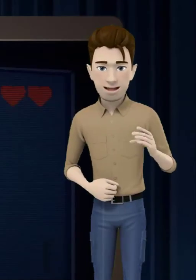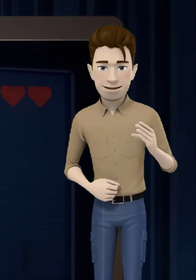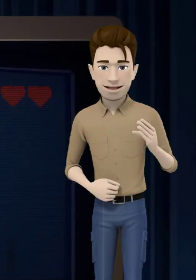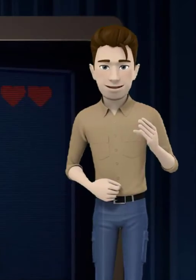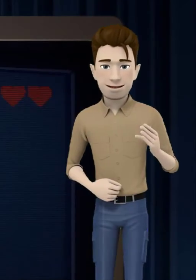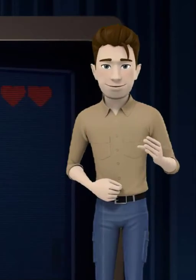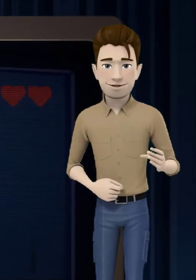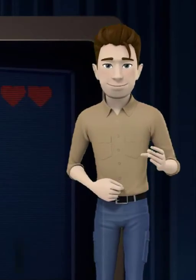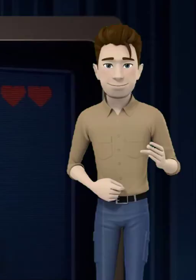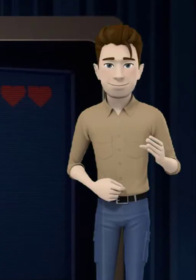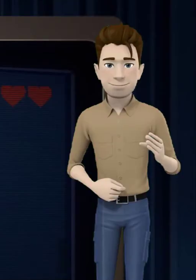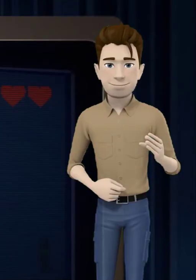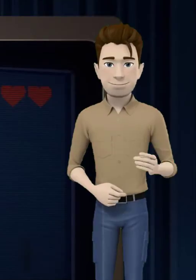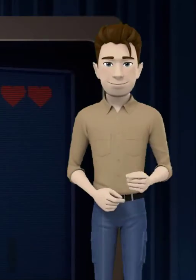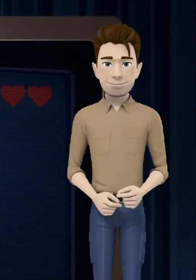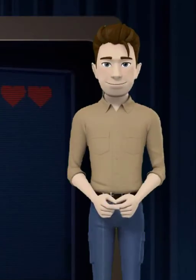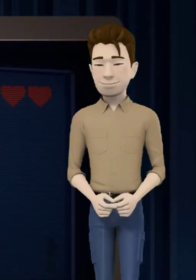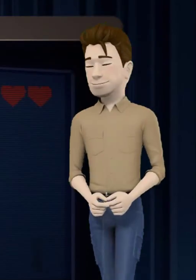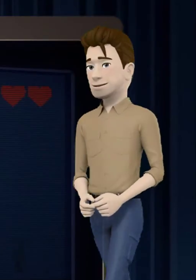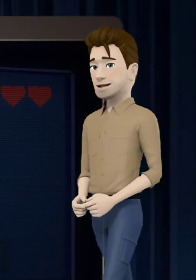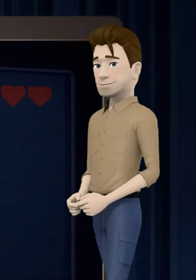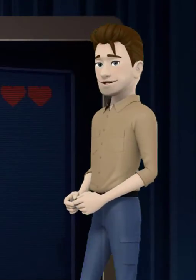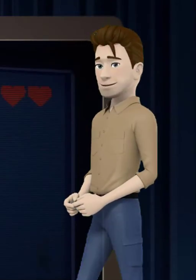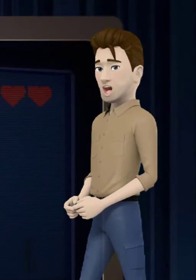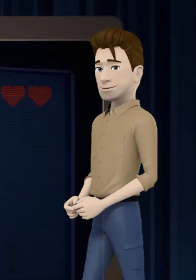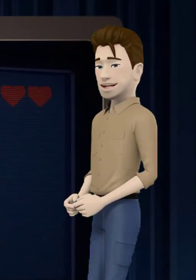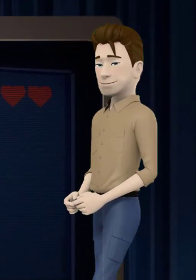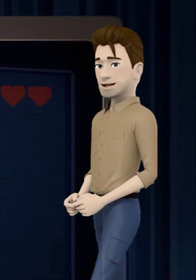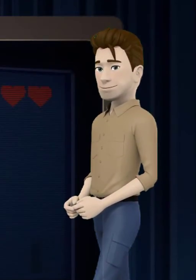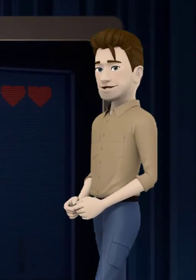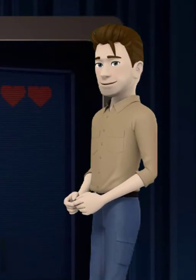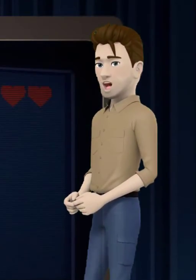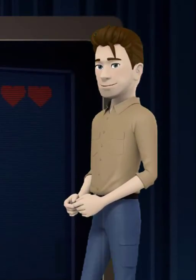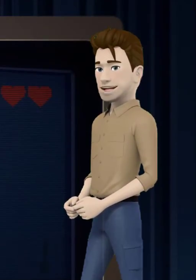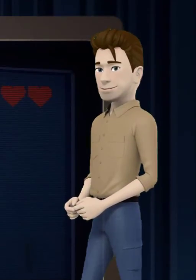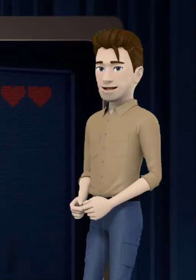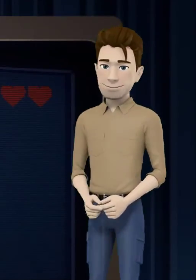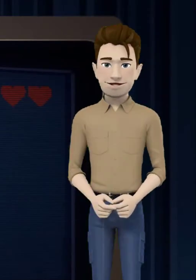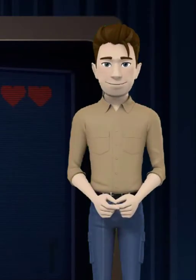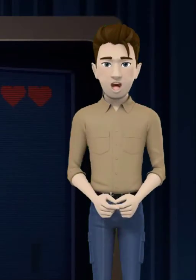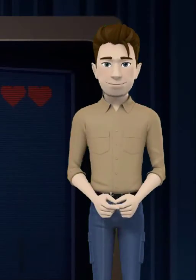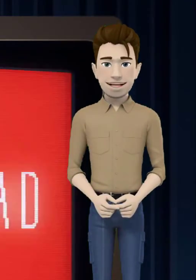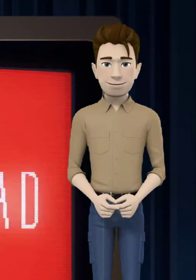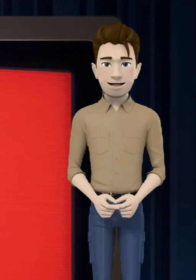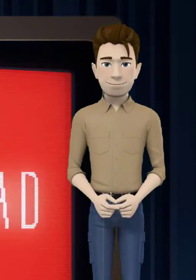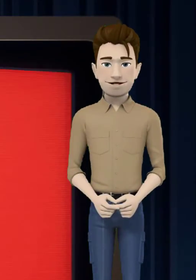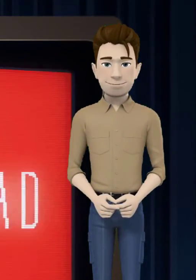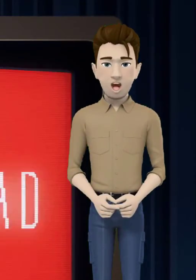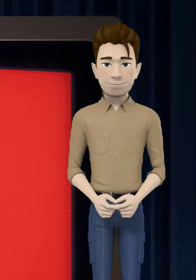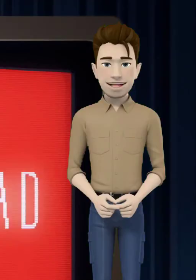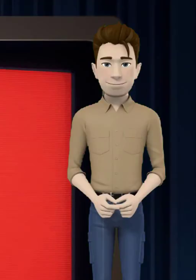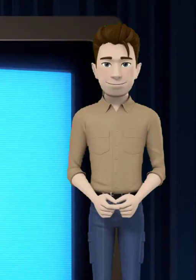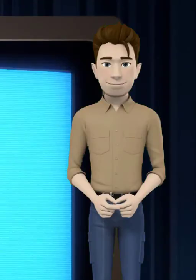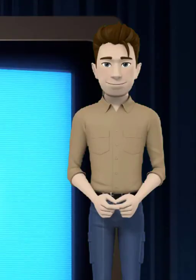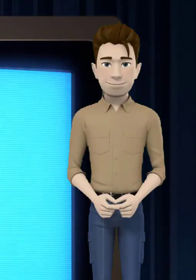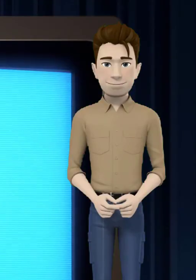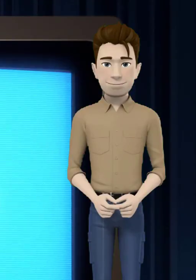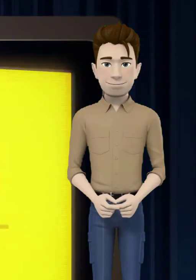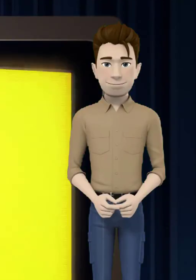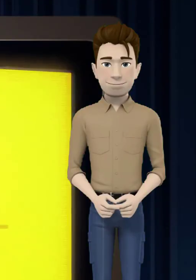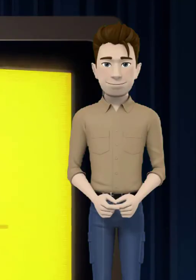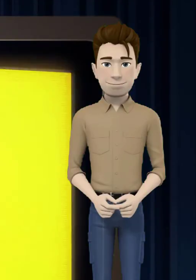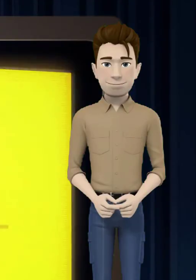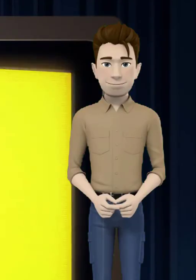confidence begins with a ritual of telling oneself solemnly every morning before heading out for the day that one is a muttonhead, a cretin,